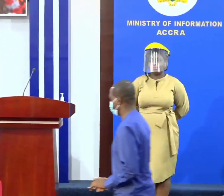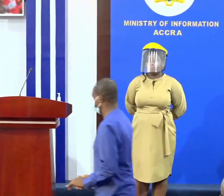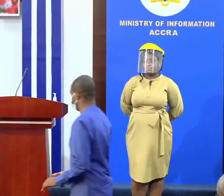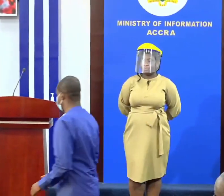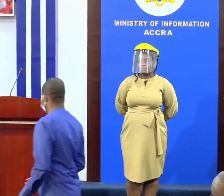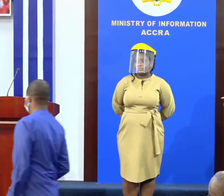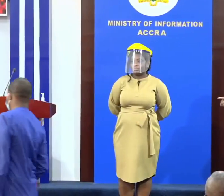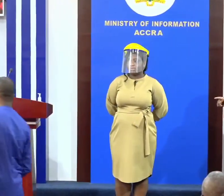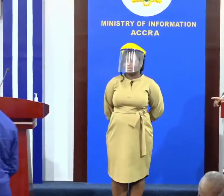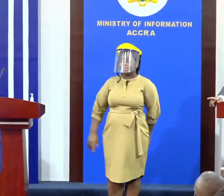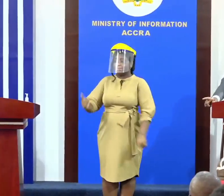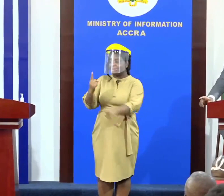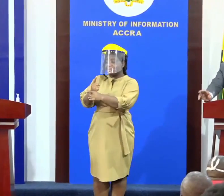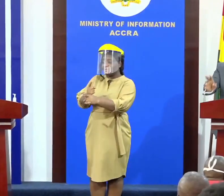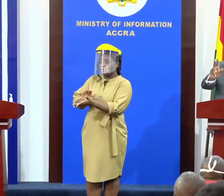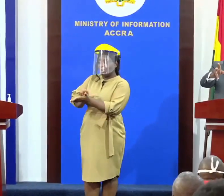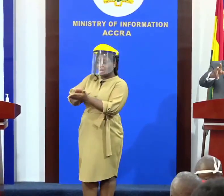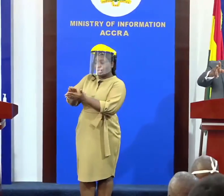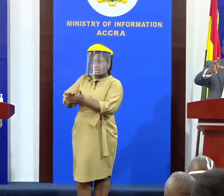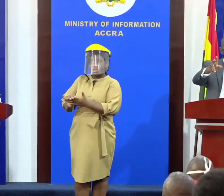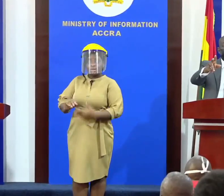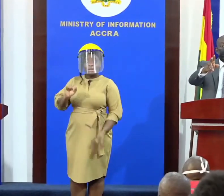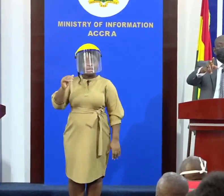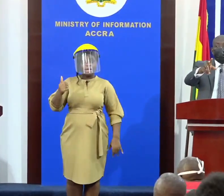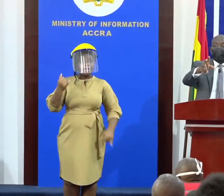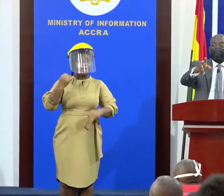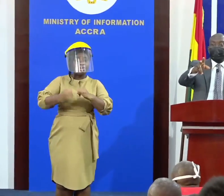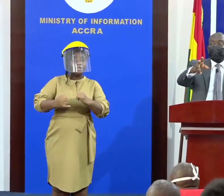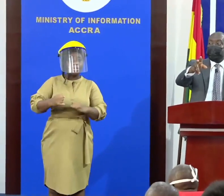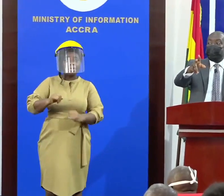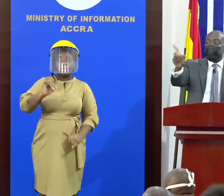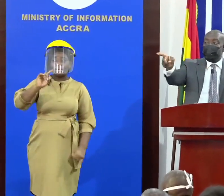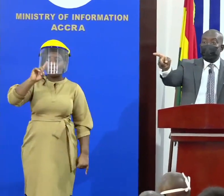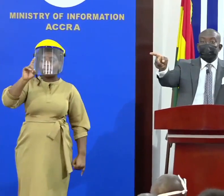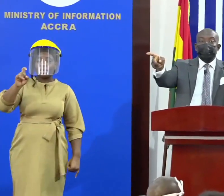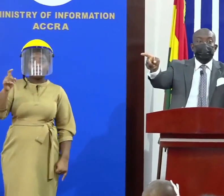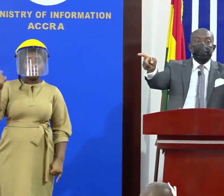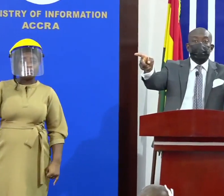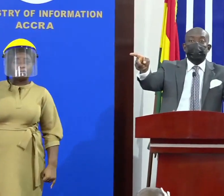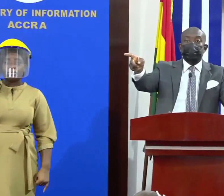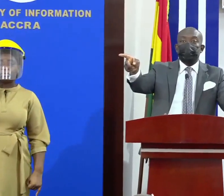Fifi, just one moment for us to sanitize the podium. Is there a final batch of questions, not more than 5? 1,